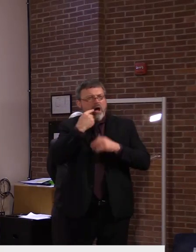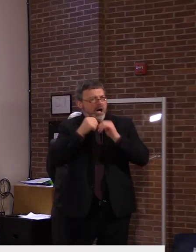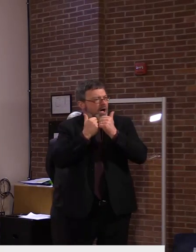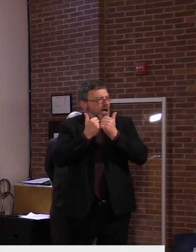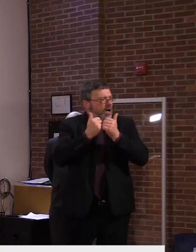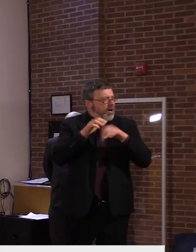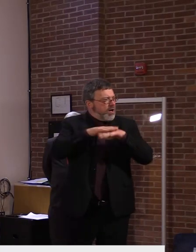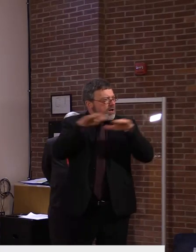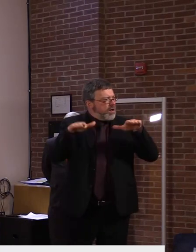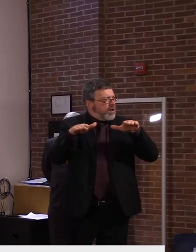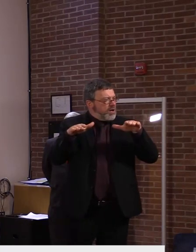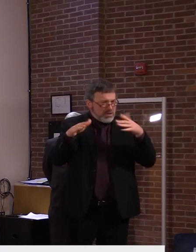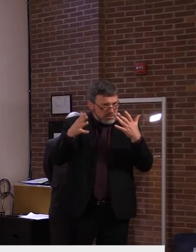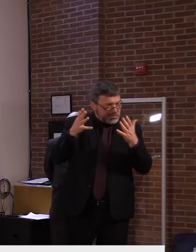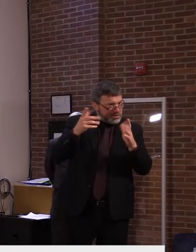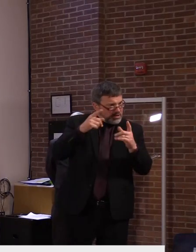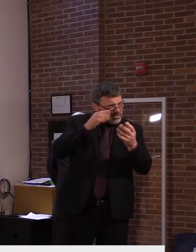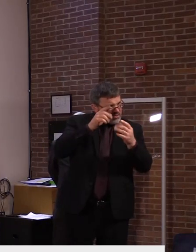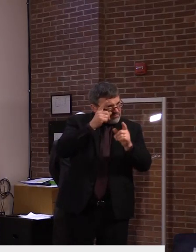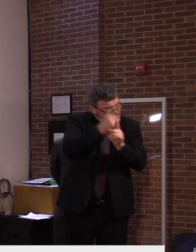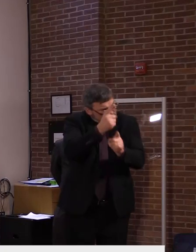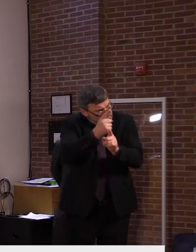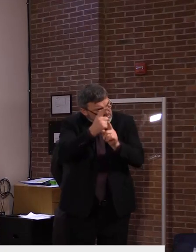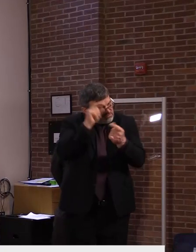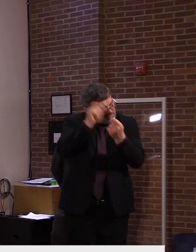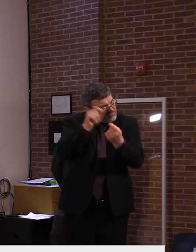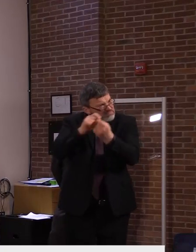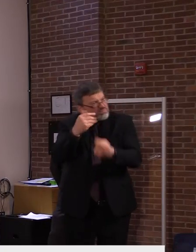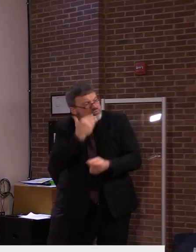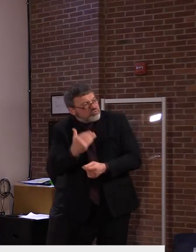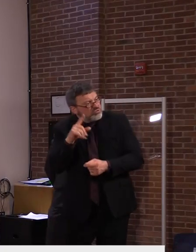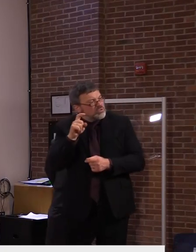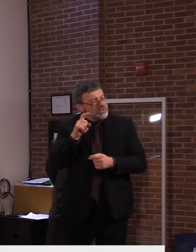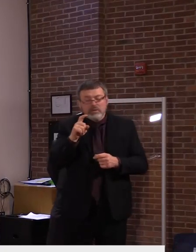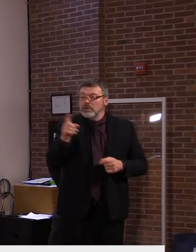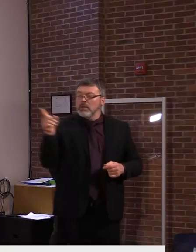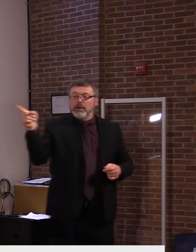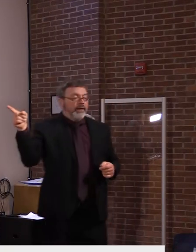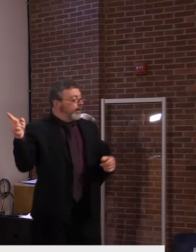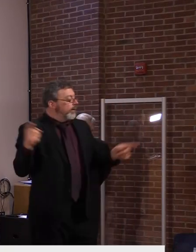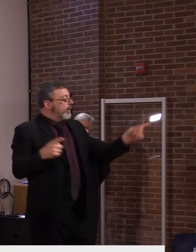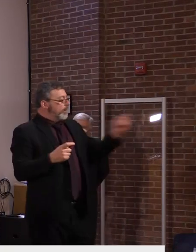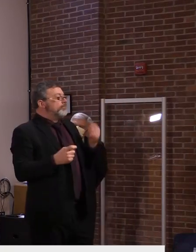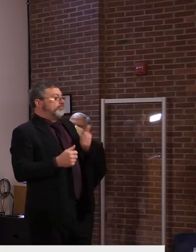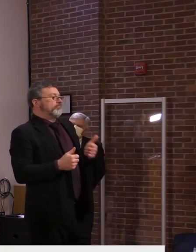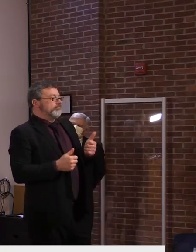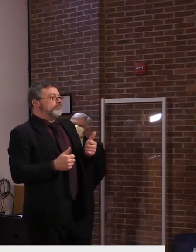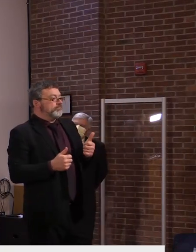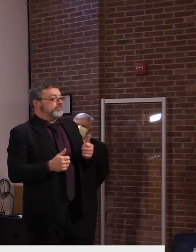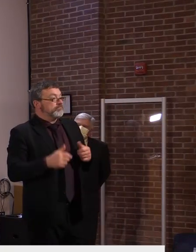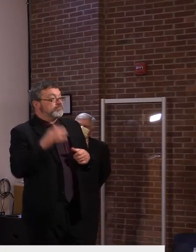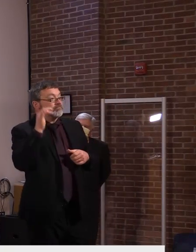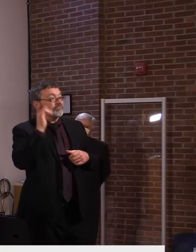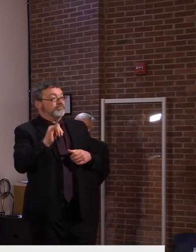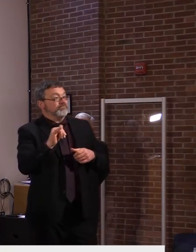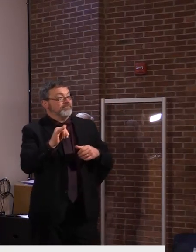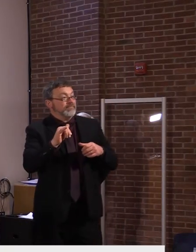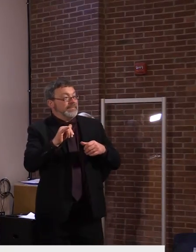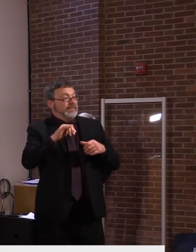a PCR test. Yes, great question. So there's this category of tests called